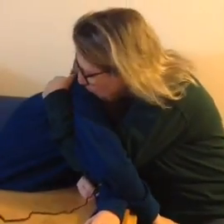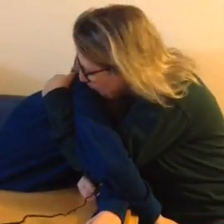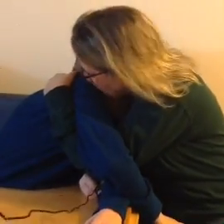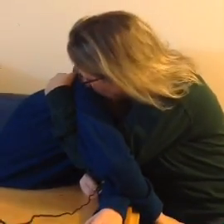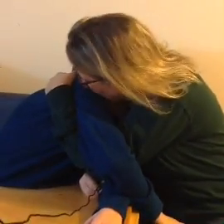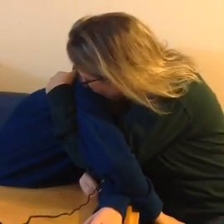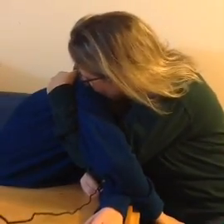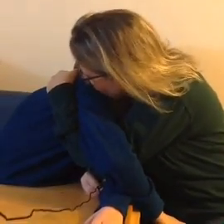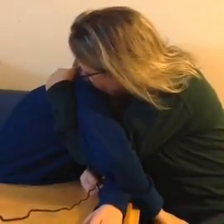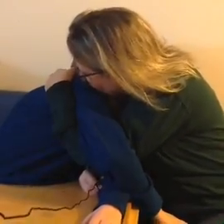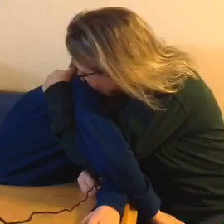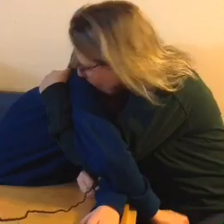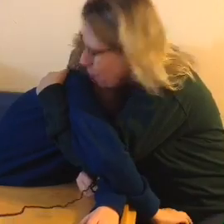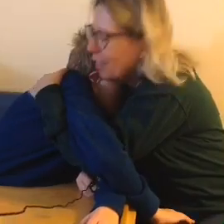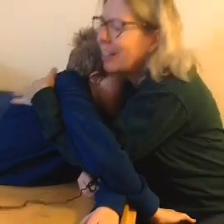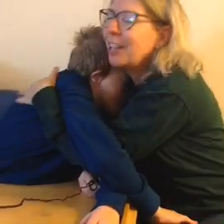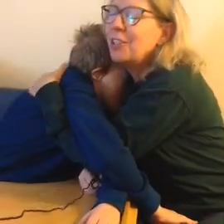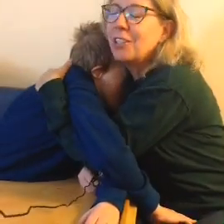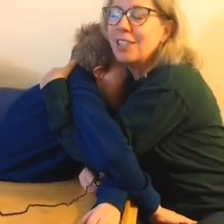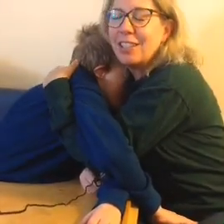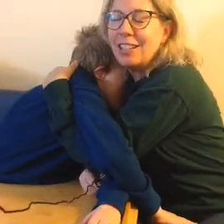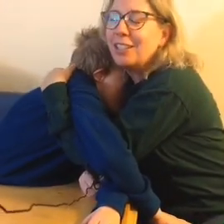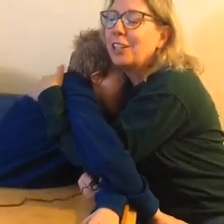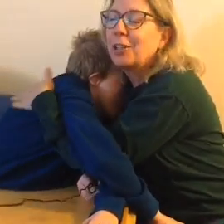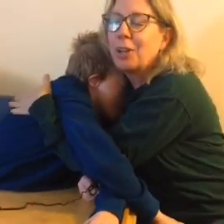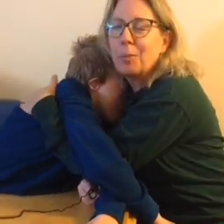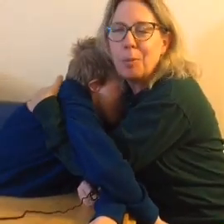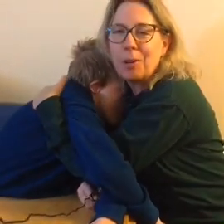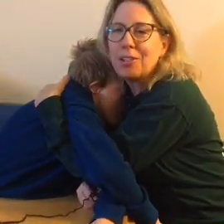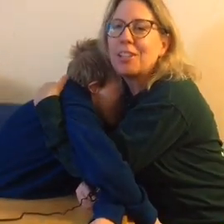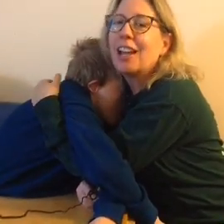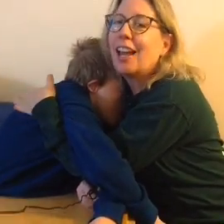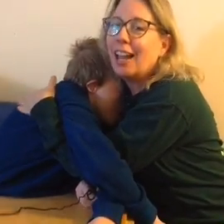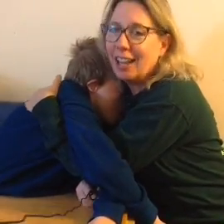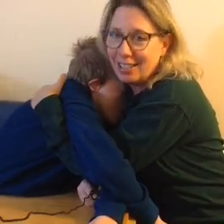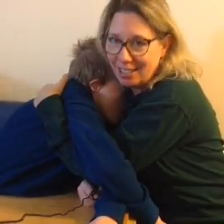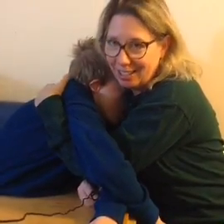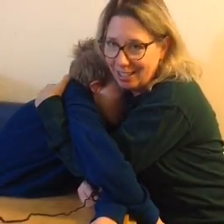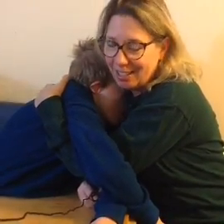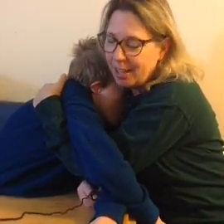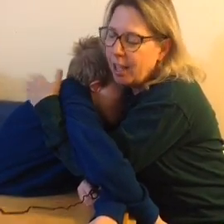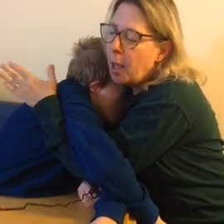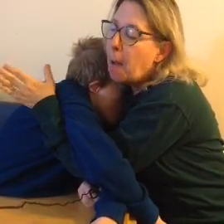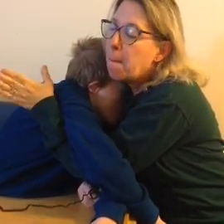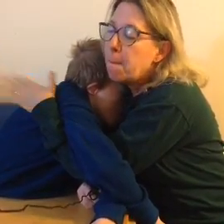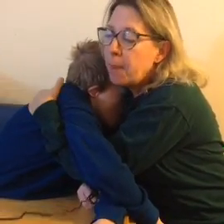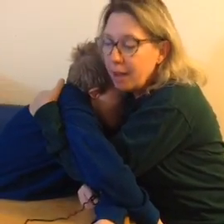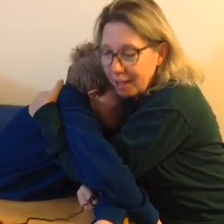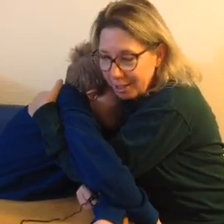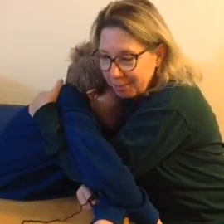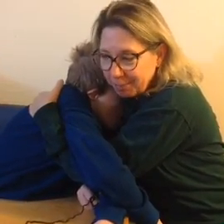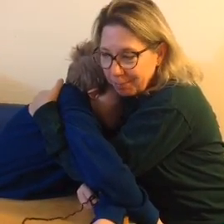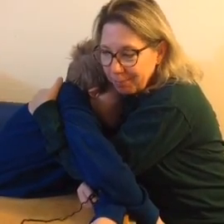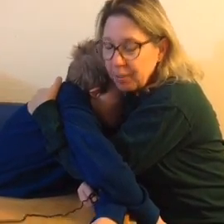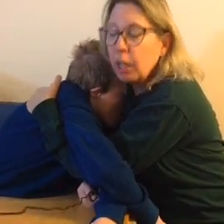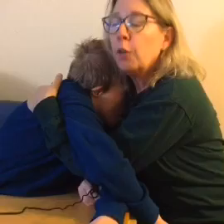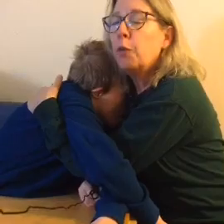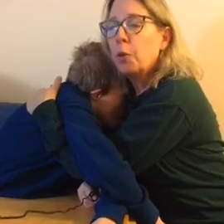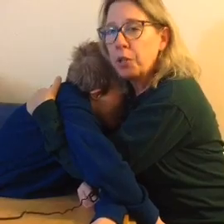bear. As you can see, he's an incredible person, as is. But